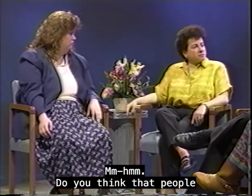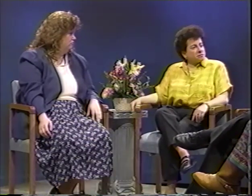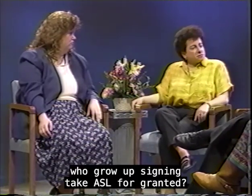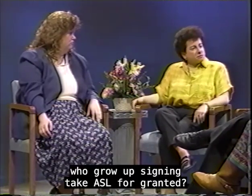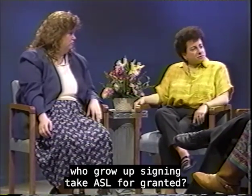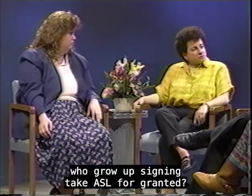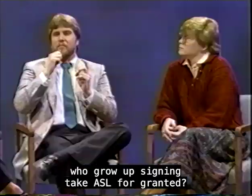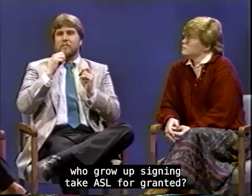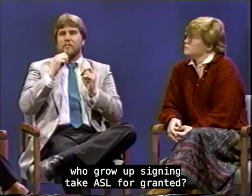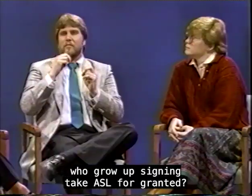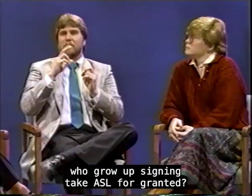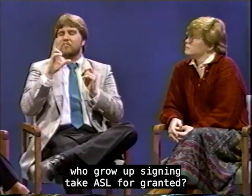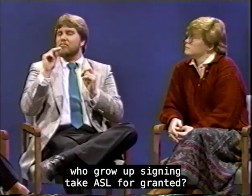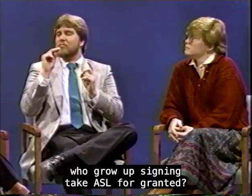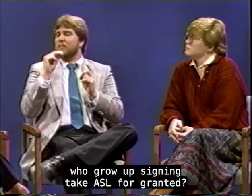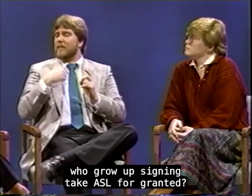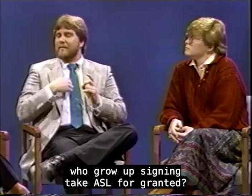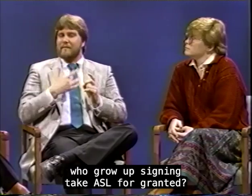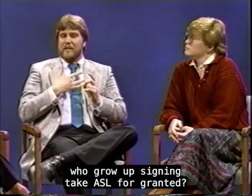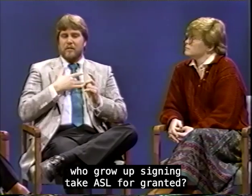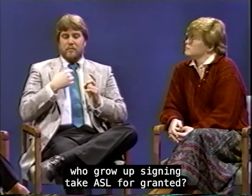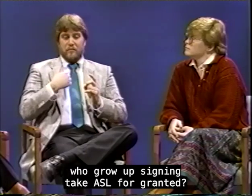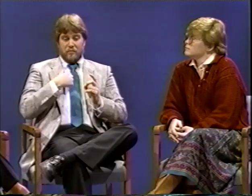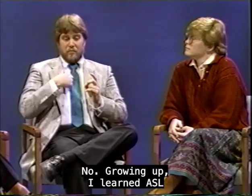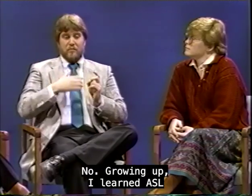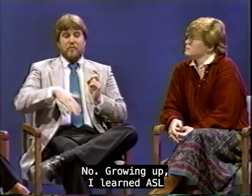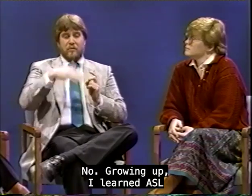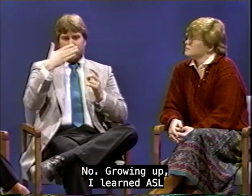people that grow up signing take ASL for granted? No.